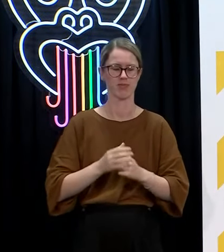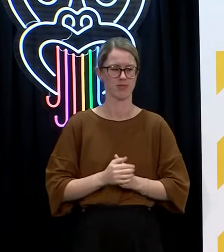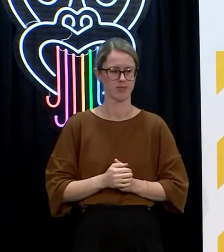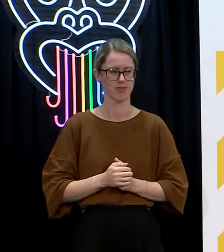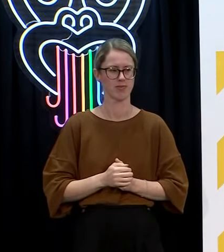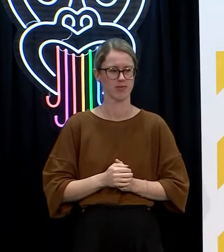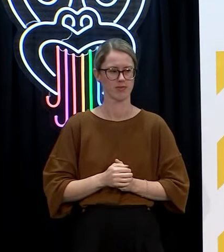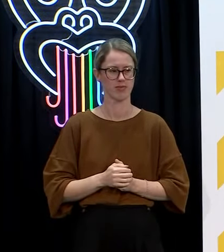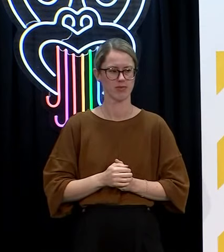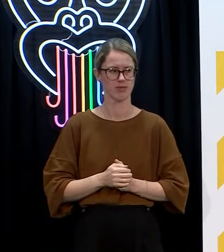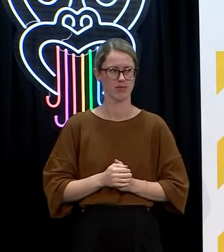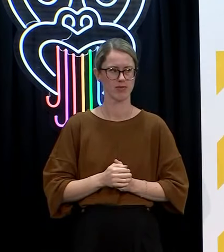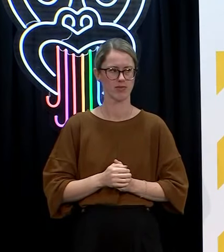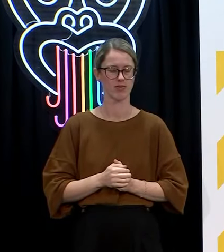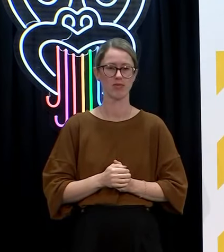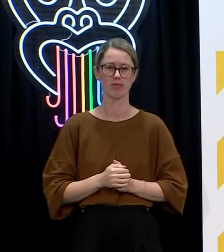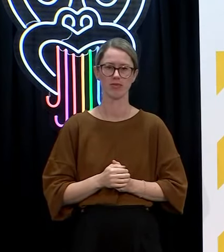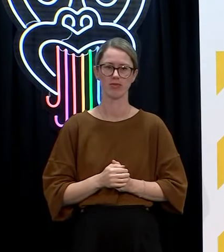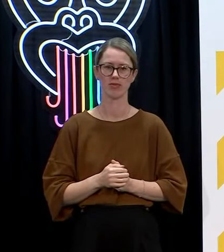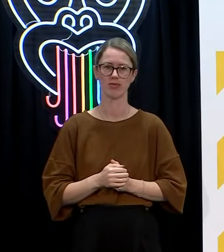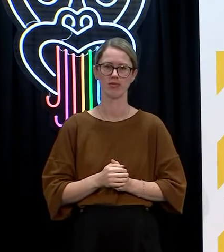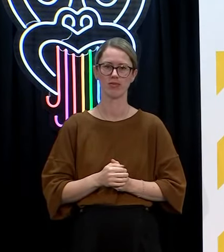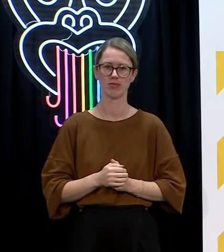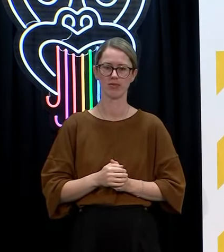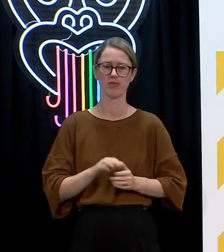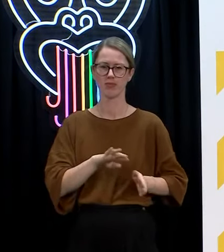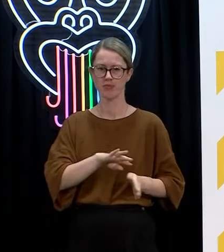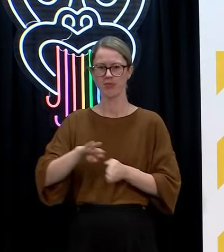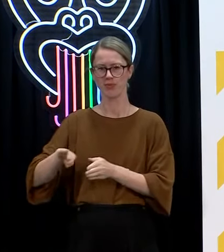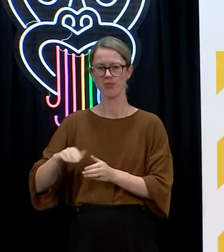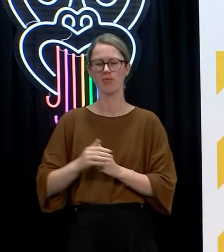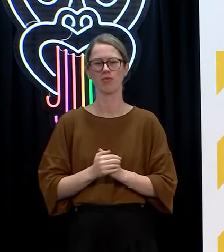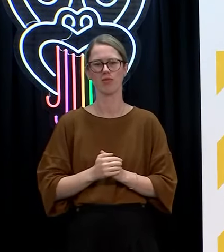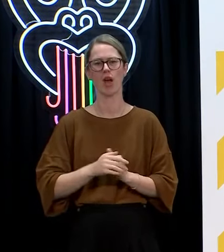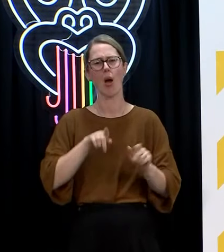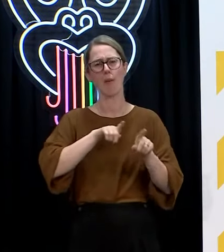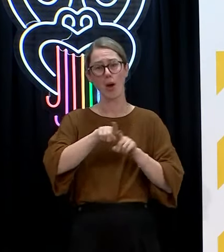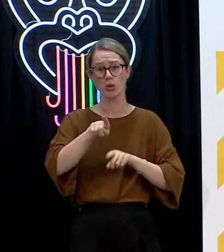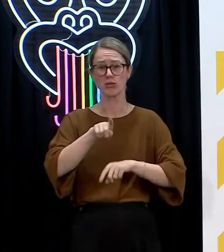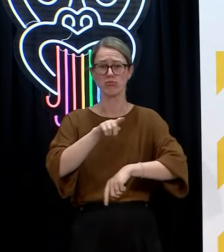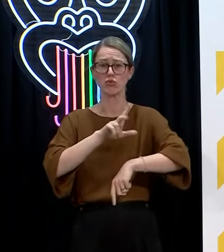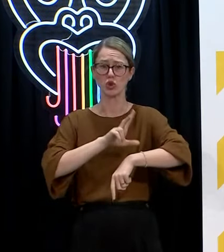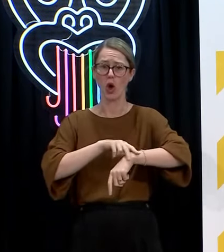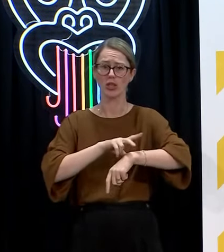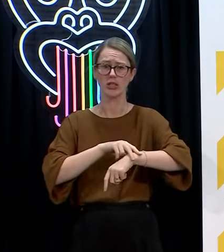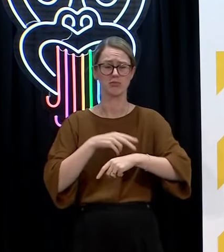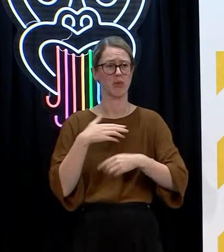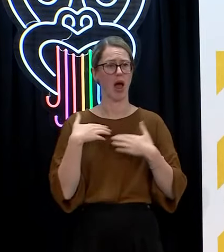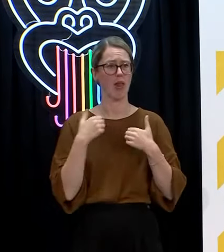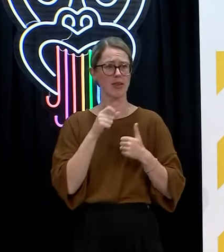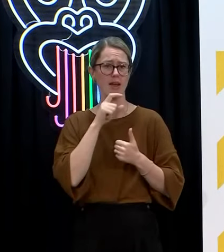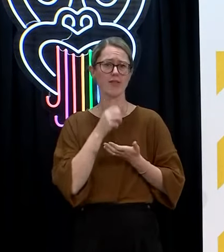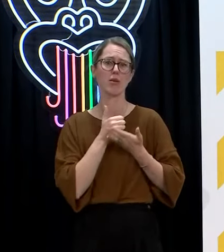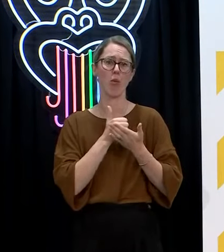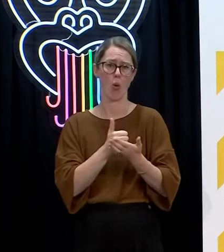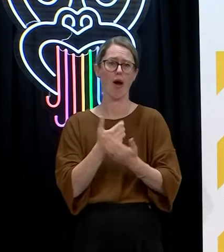I want to emphasise the vast majority of doctors and other health professionals support our vaccination